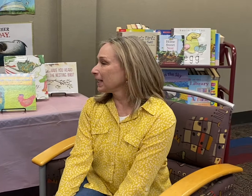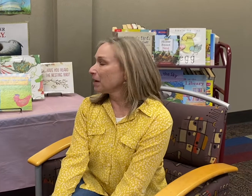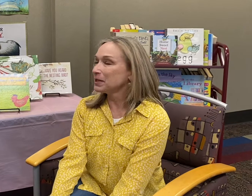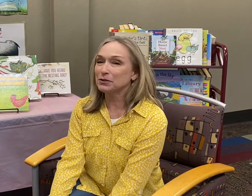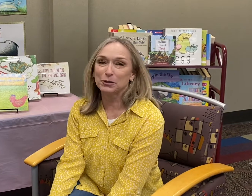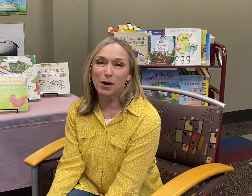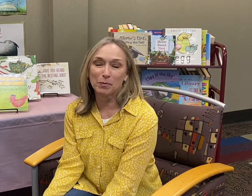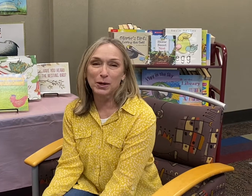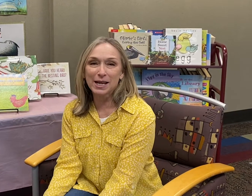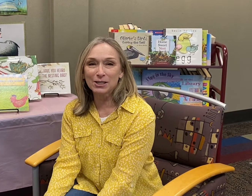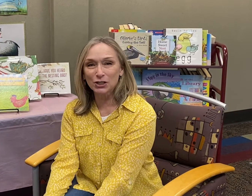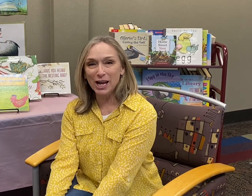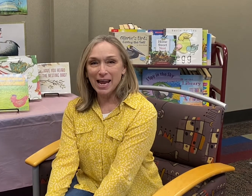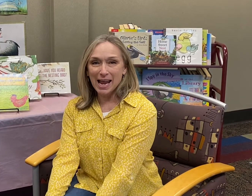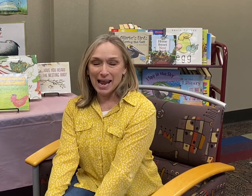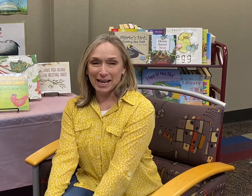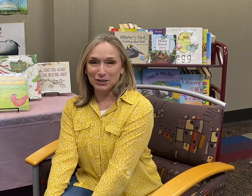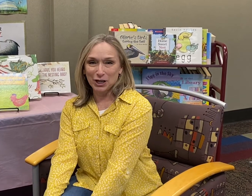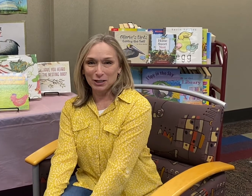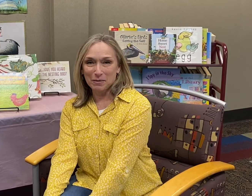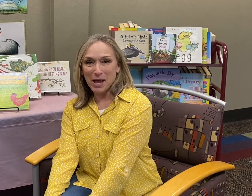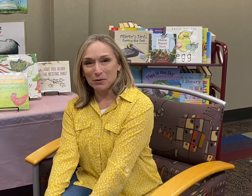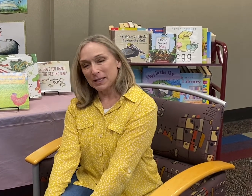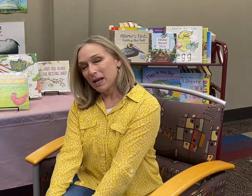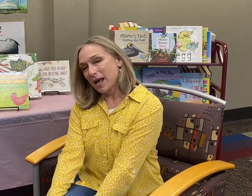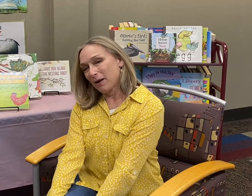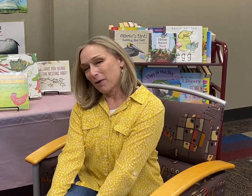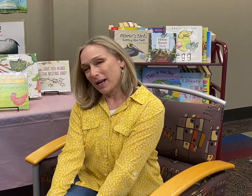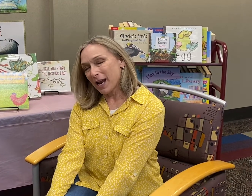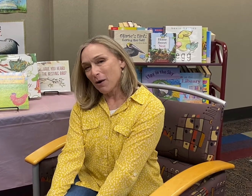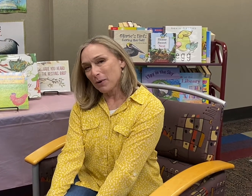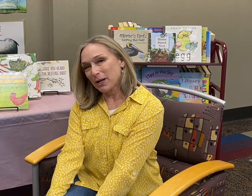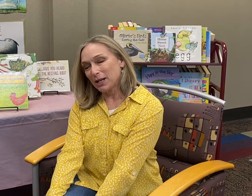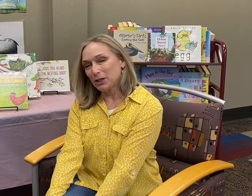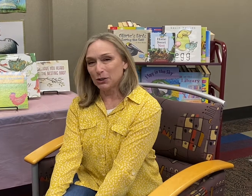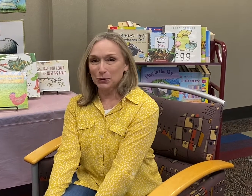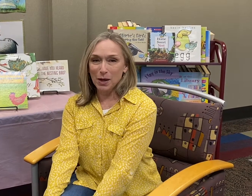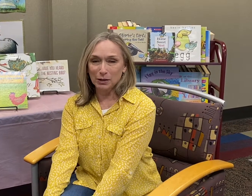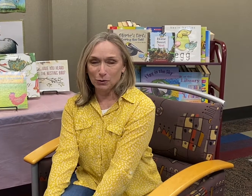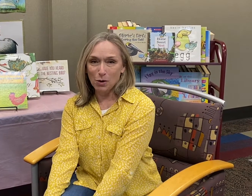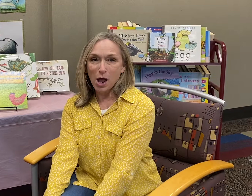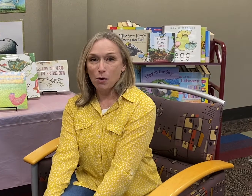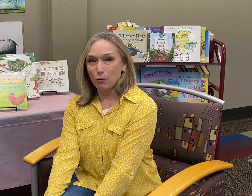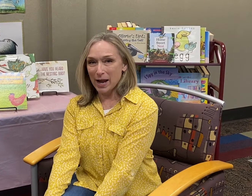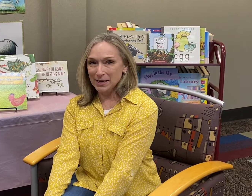come down to our branch and check some out. And right now we're going to do a little raindrop